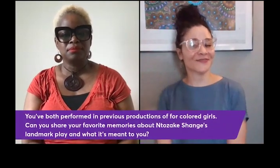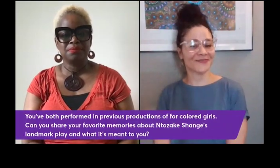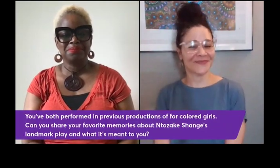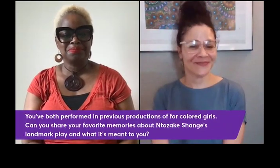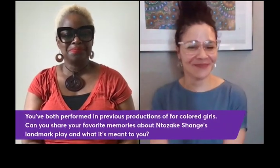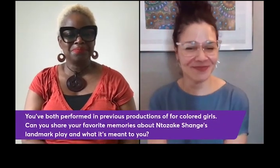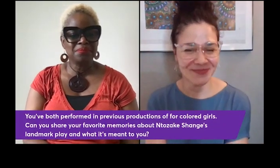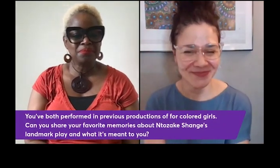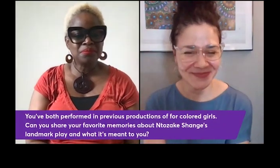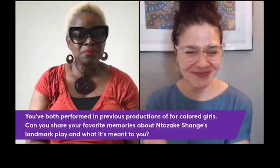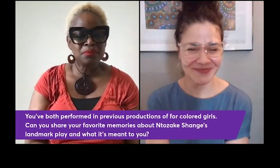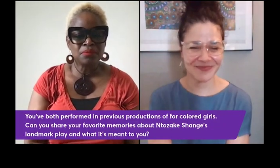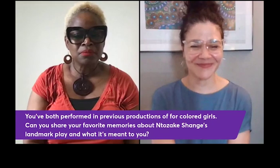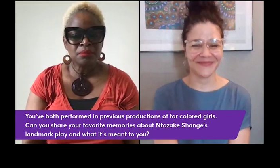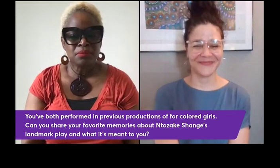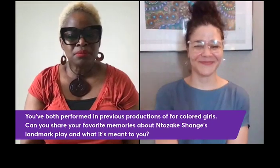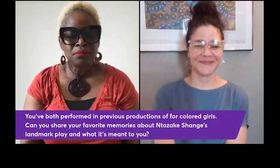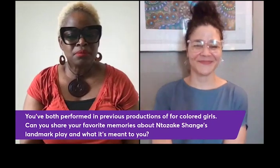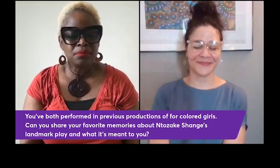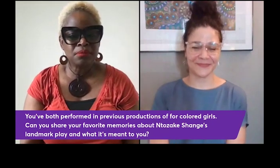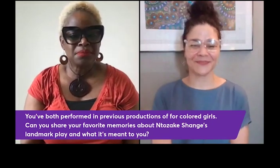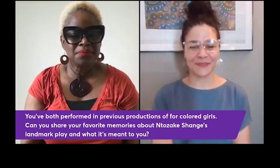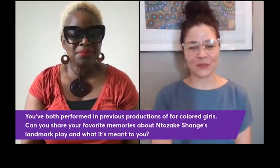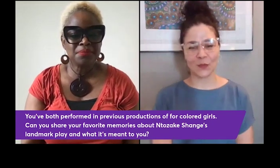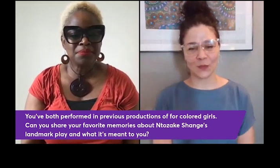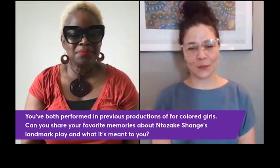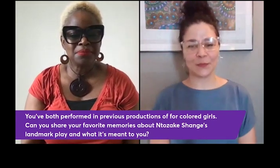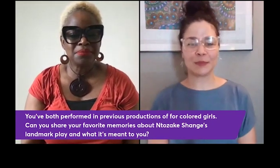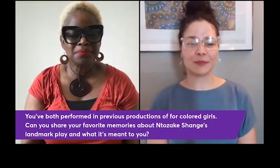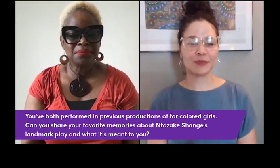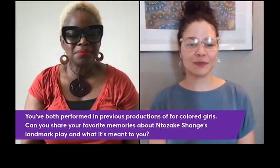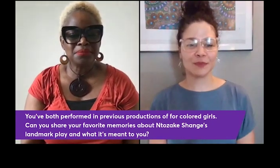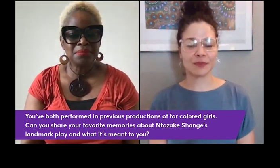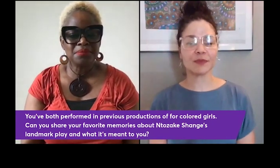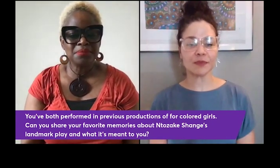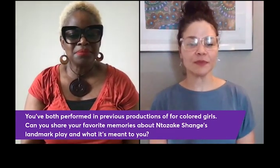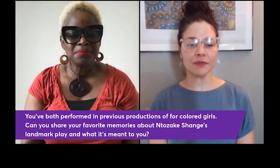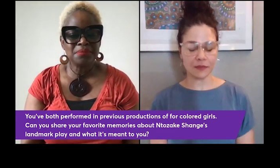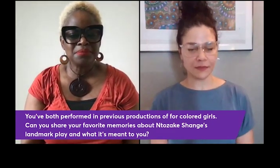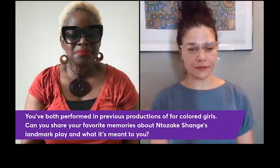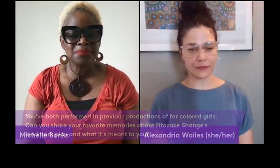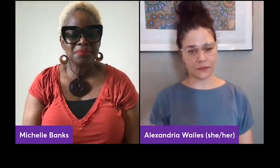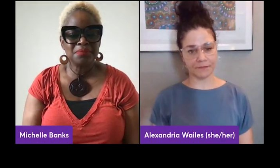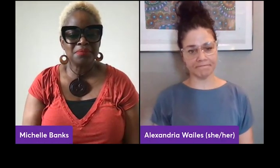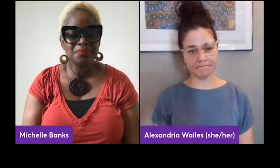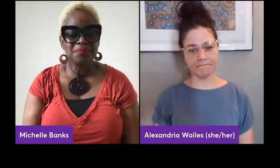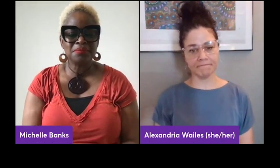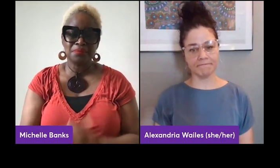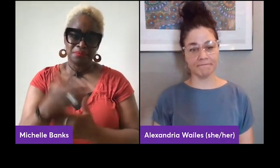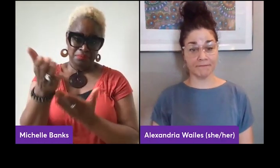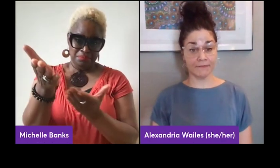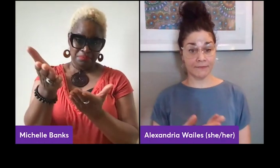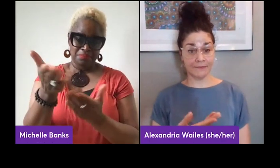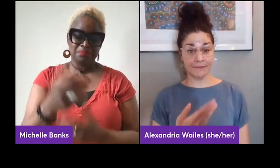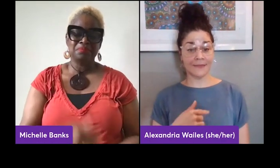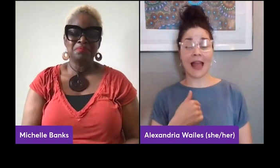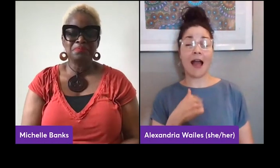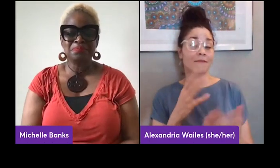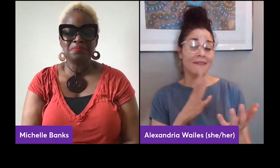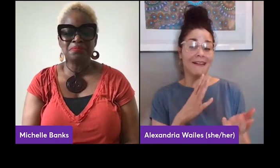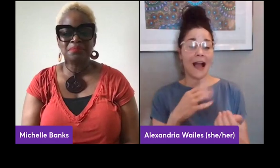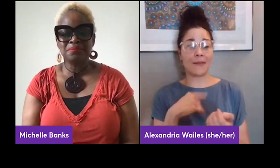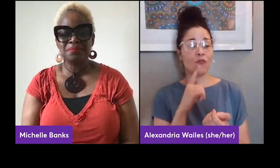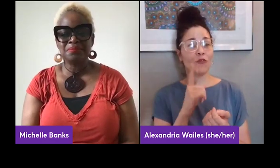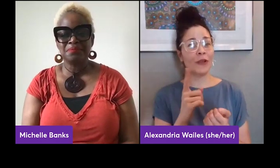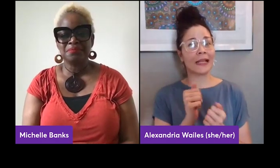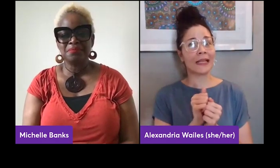Next question. You've both performed in previous productions of For Colored Girls. Can you share your favorite memories about Ntozake Shange's